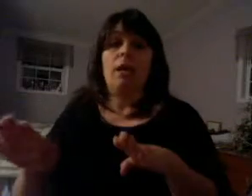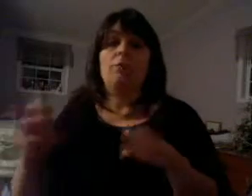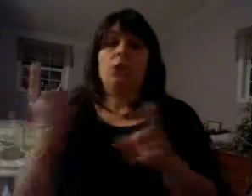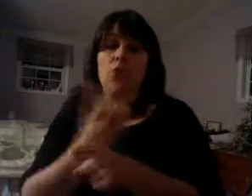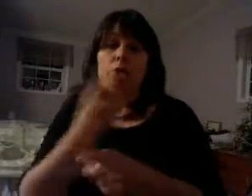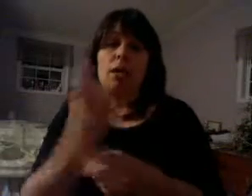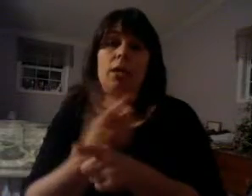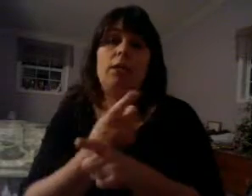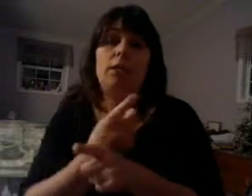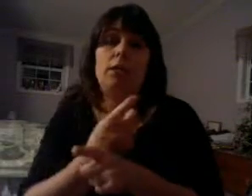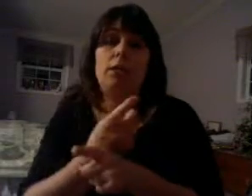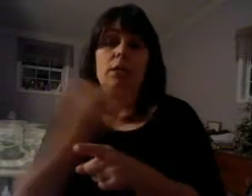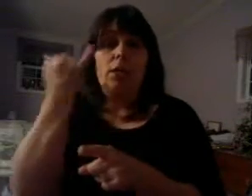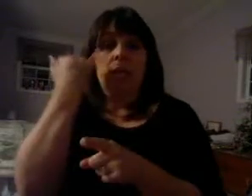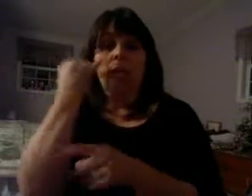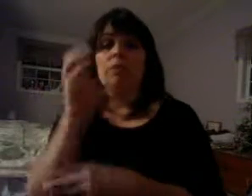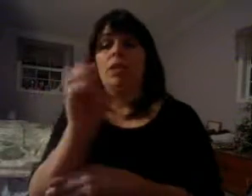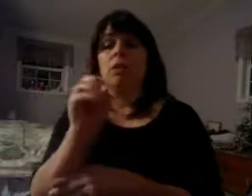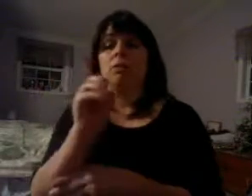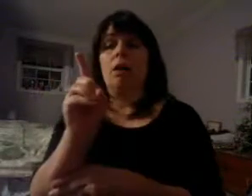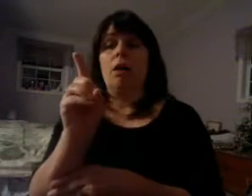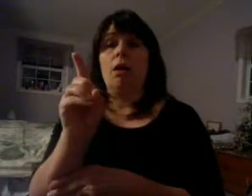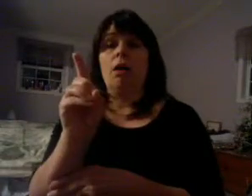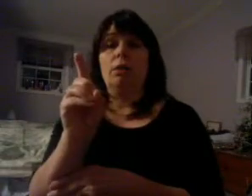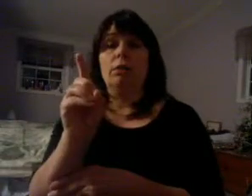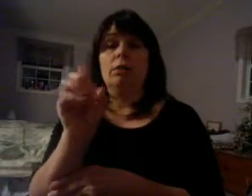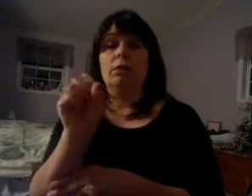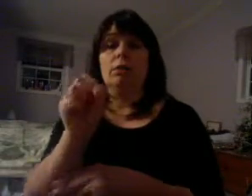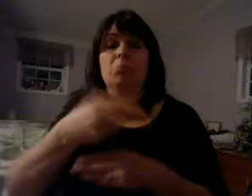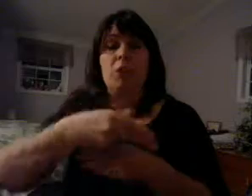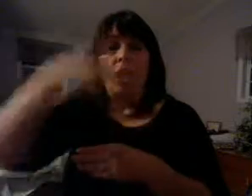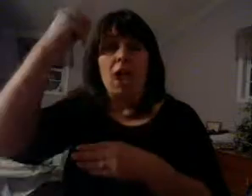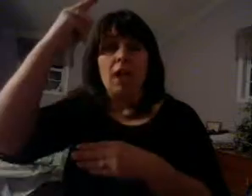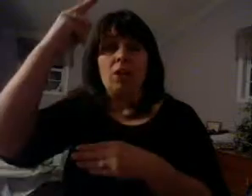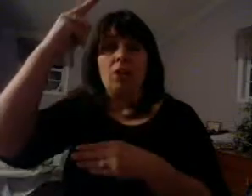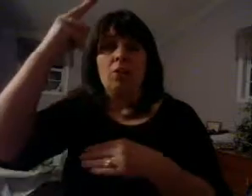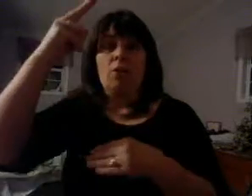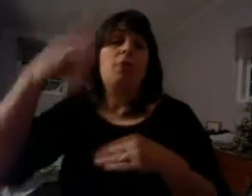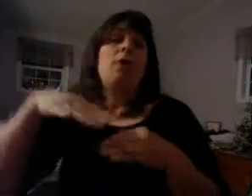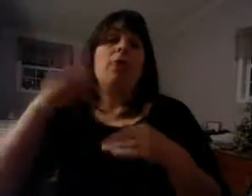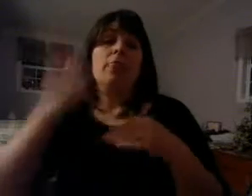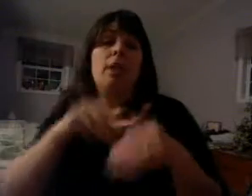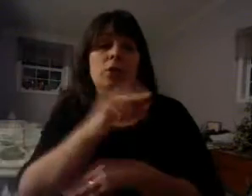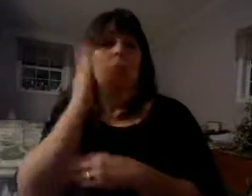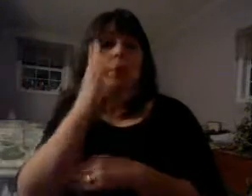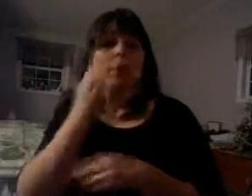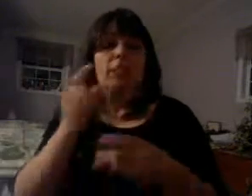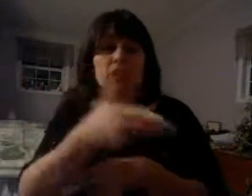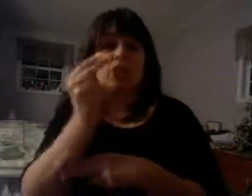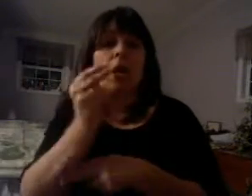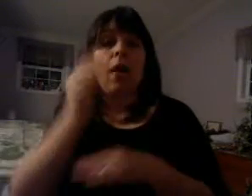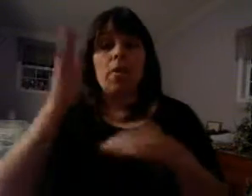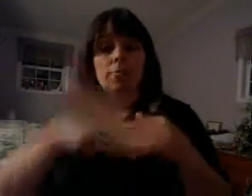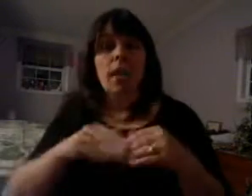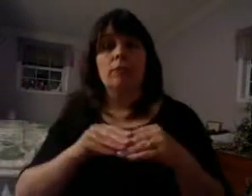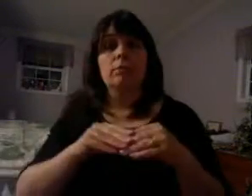to be shot than you're going to go to college, you don't buy books, you buy a gun. In a homicide, one person winds